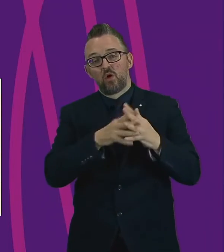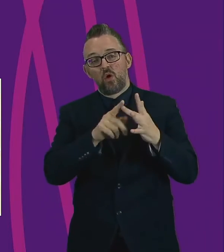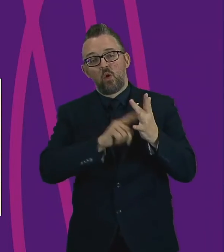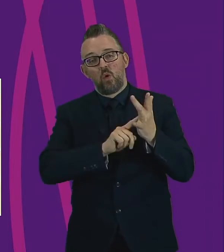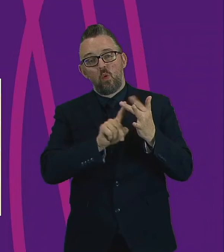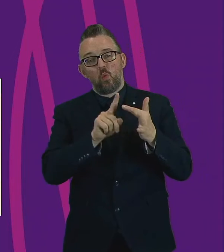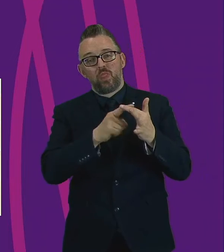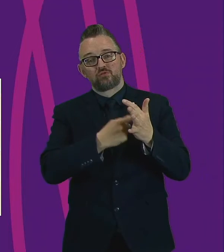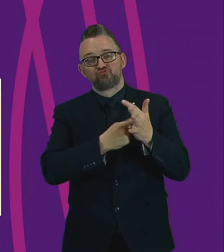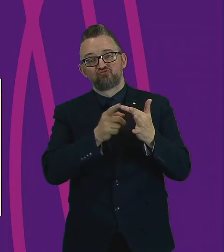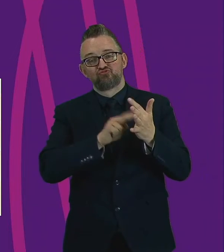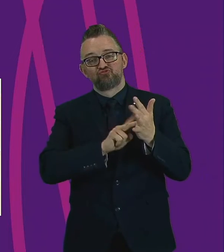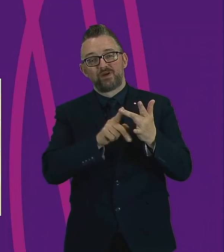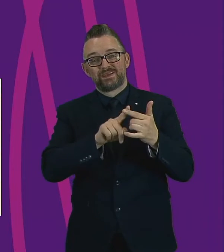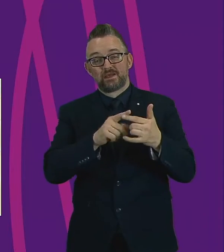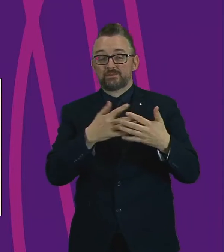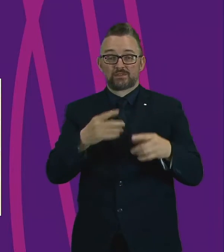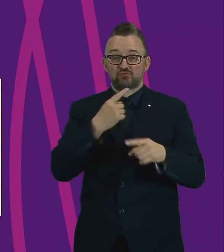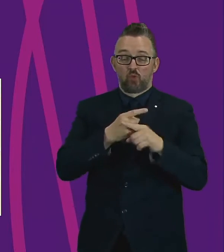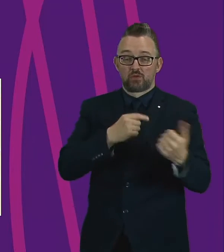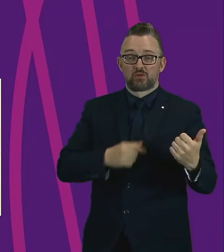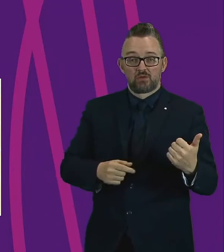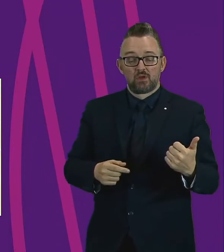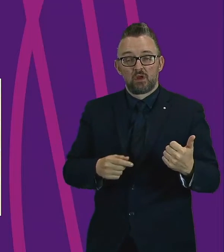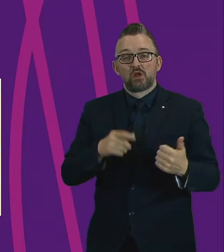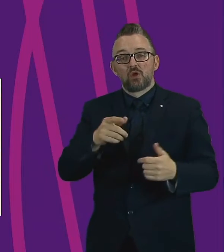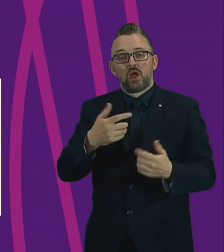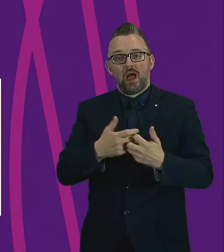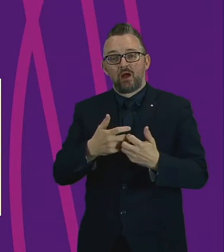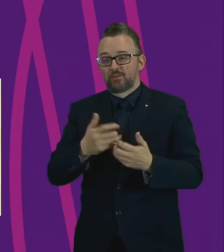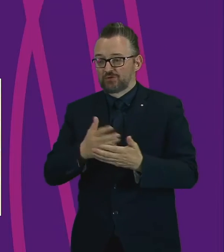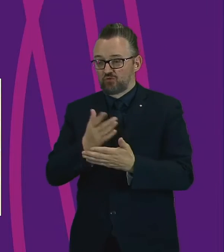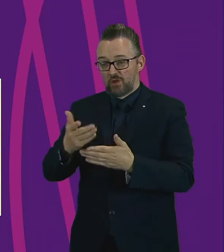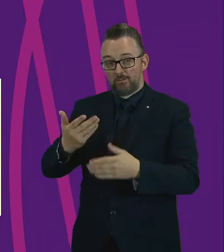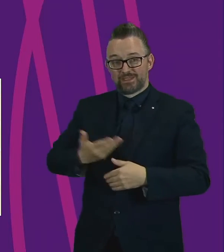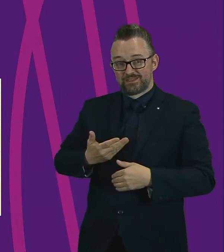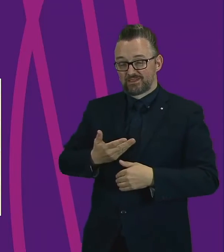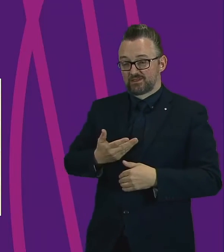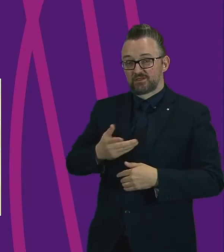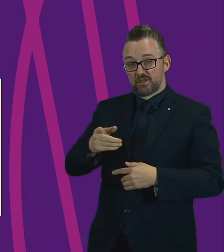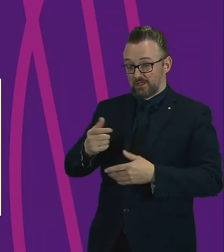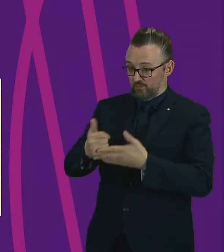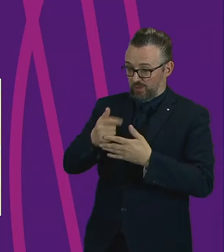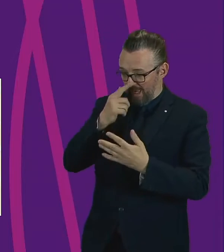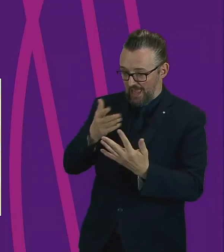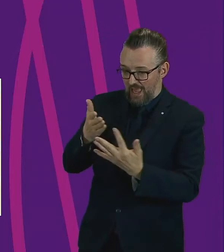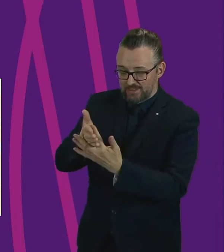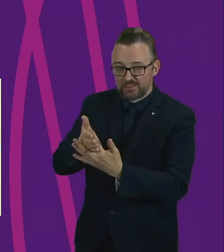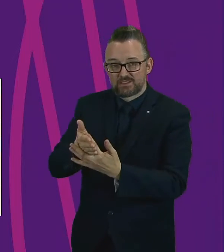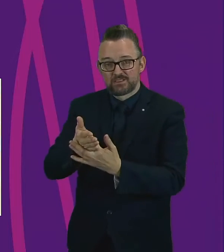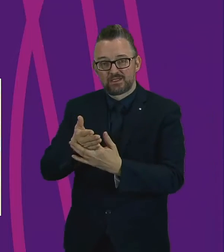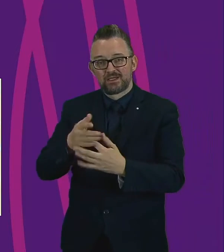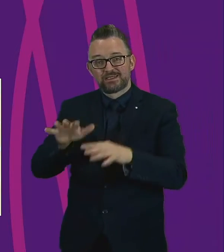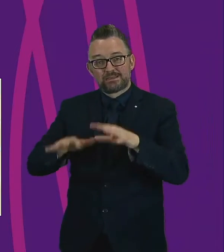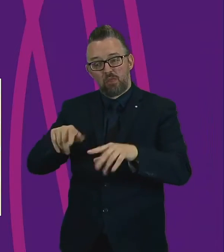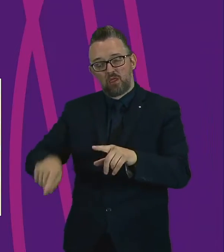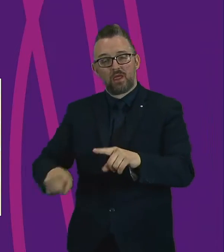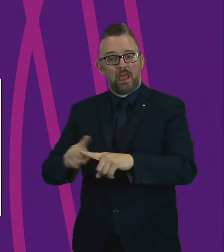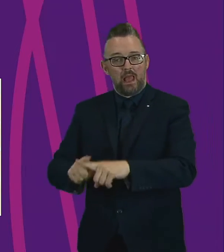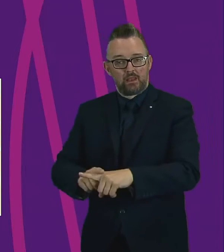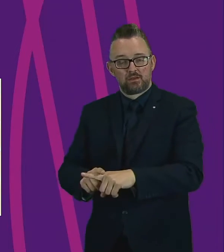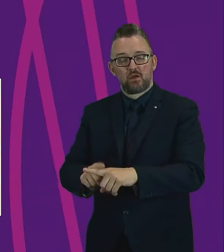one person who spoke of this afternoon. Whether that is ensuring businesses can access similar support to that which they receive south of the border,